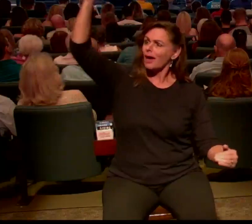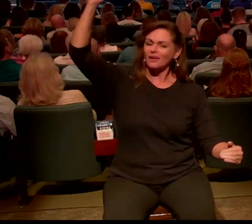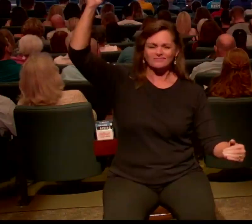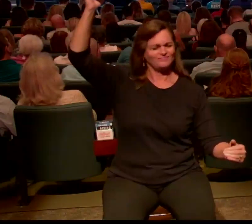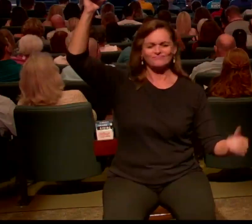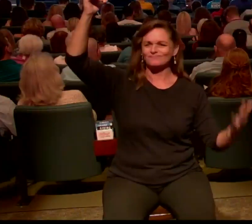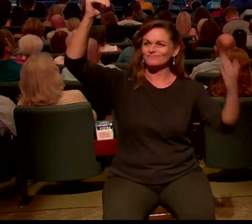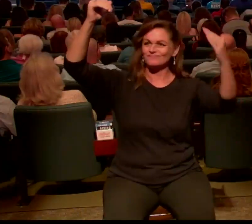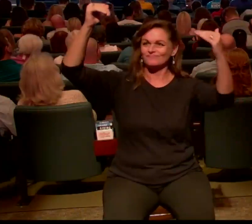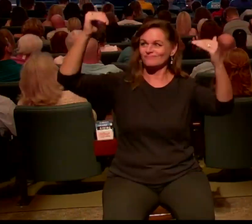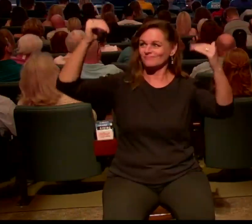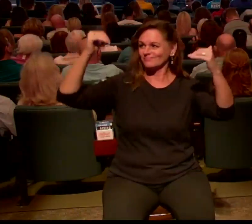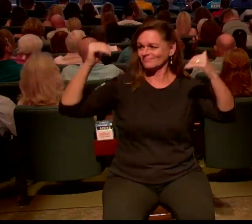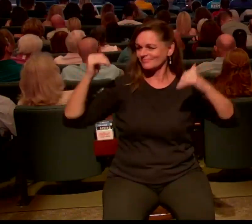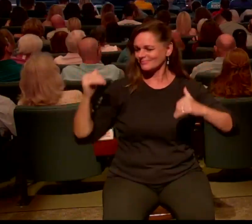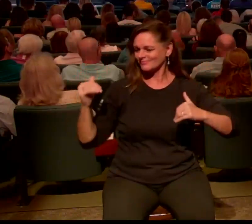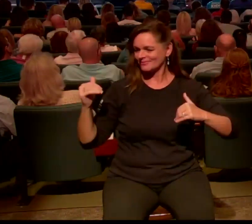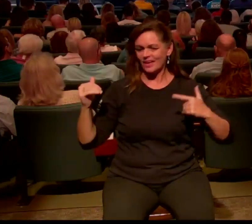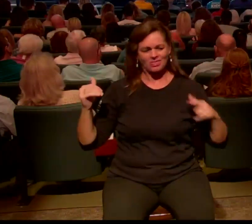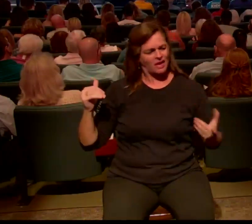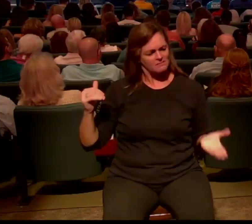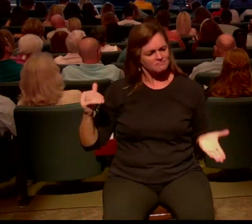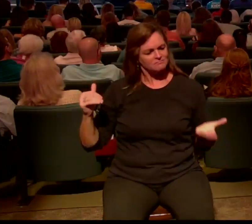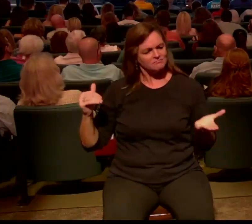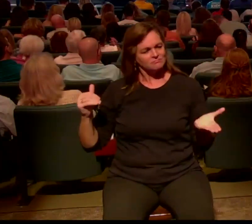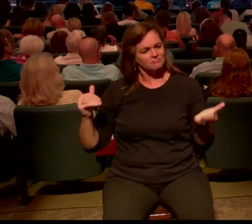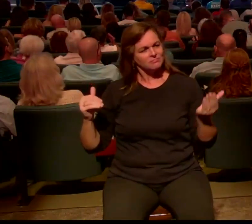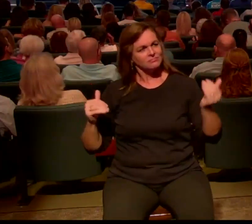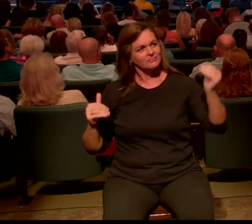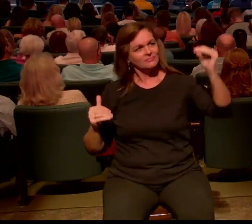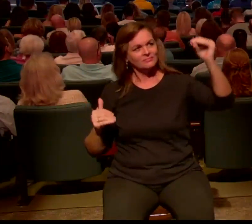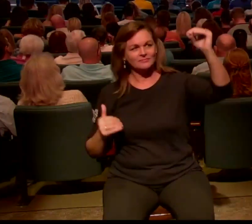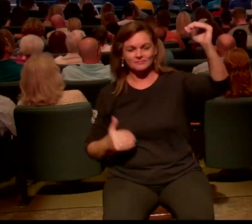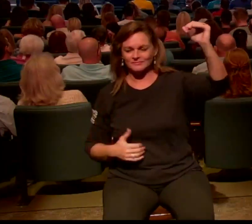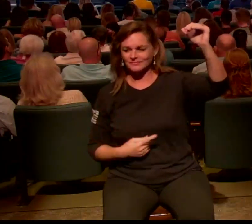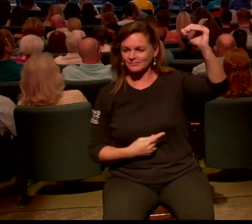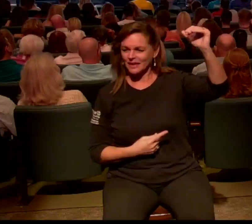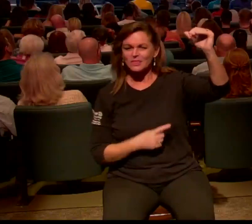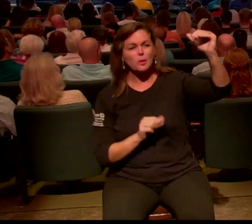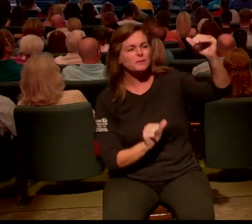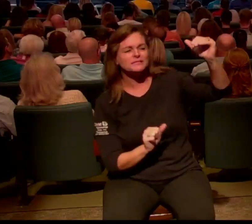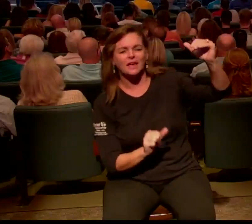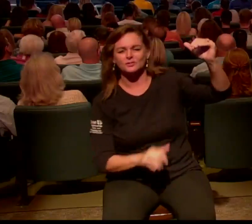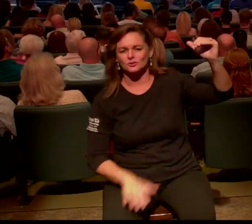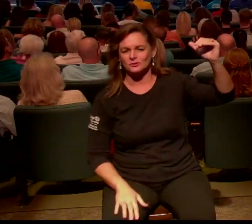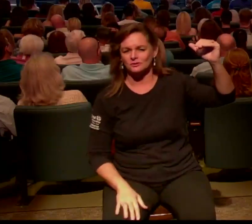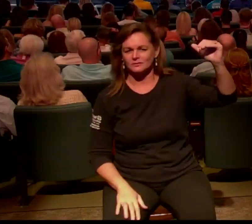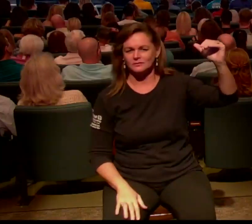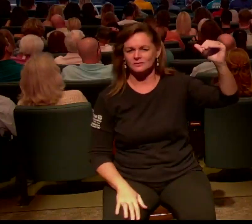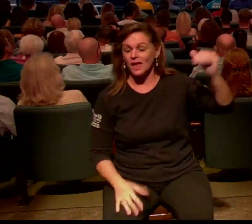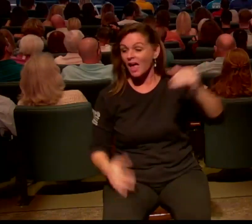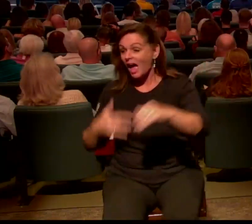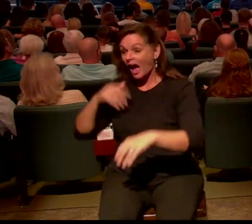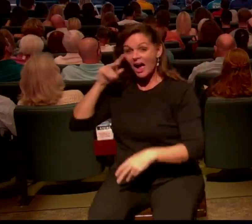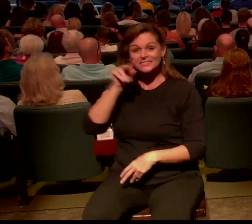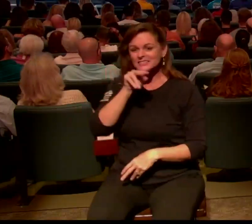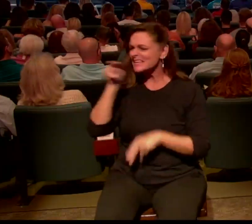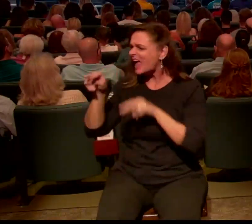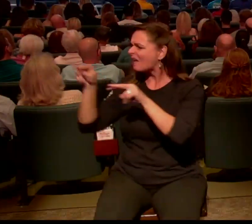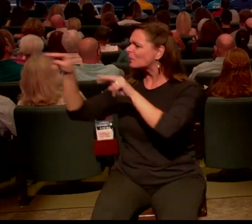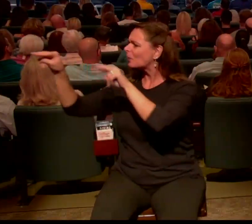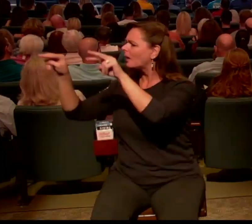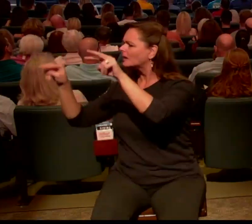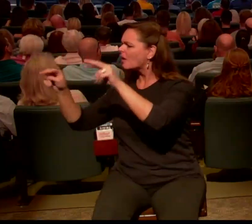every one of you today, I wish every one of you could believe in yourself like I believe in you. I wish you could see yourself like I see you. I see